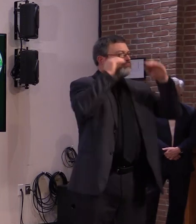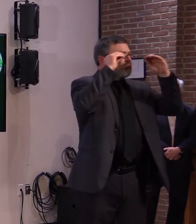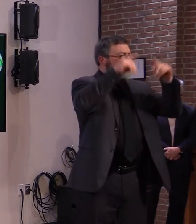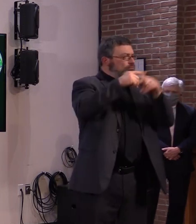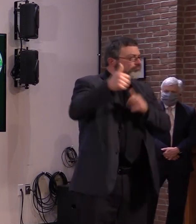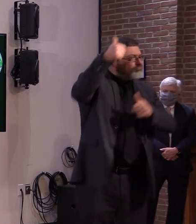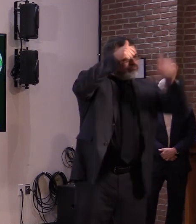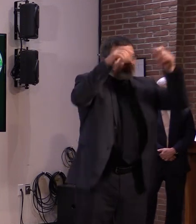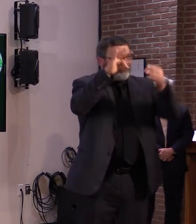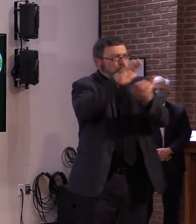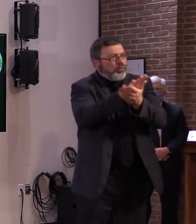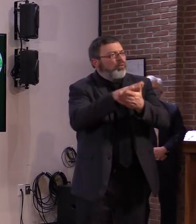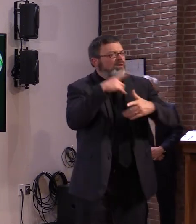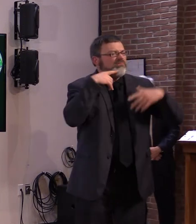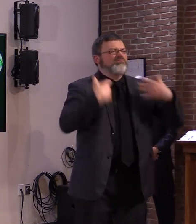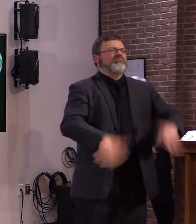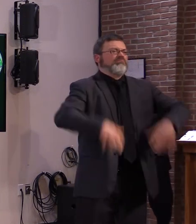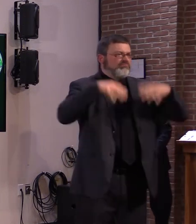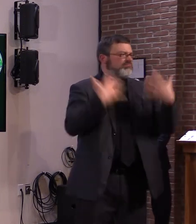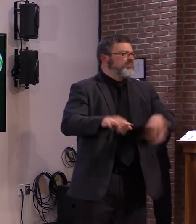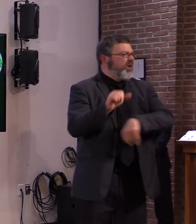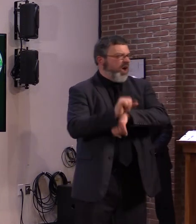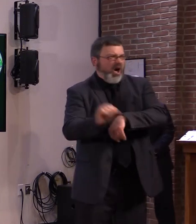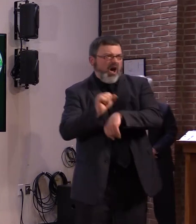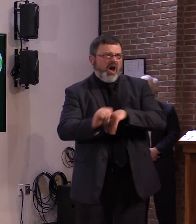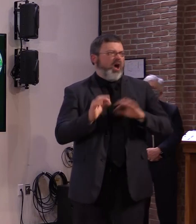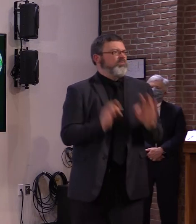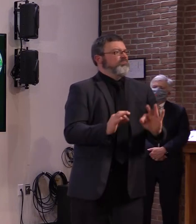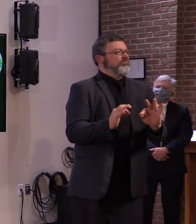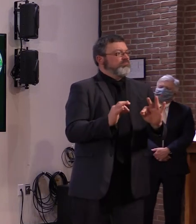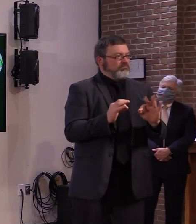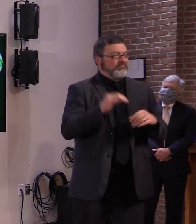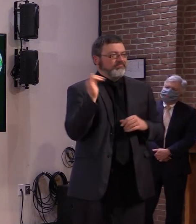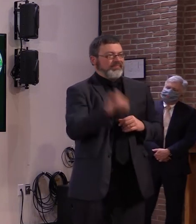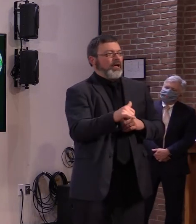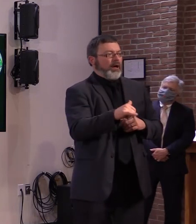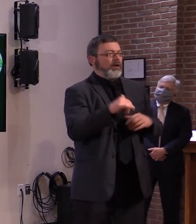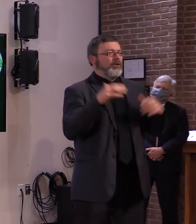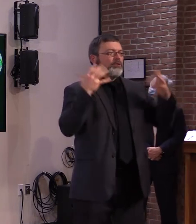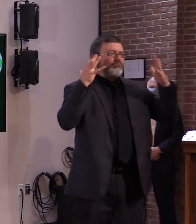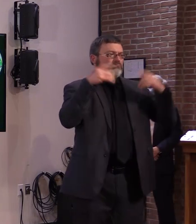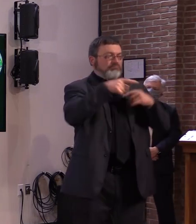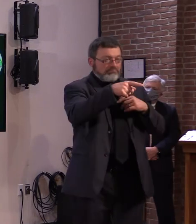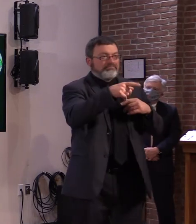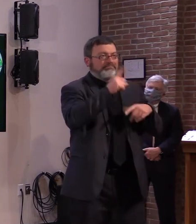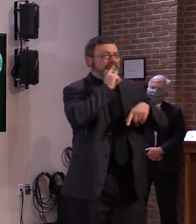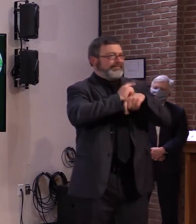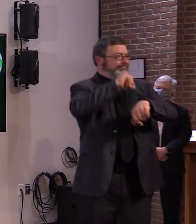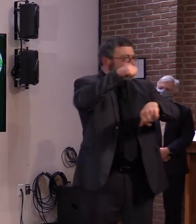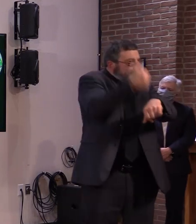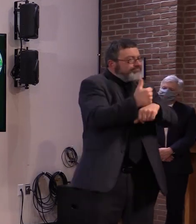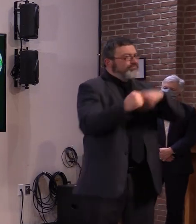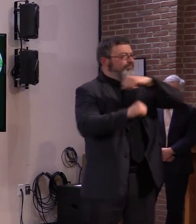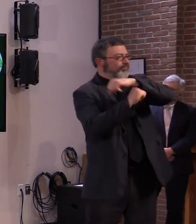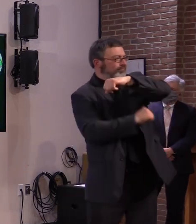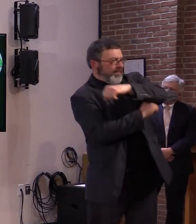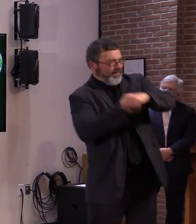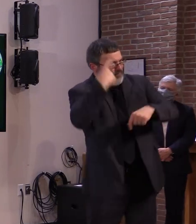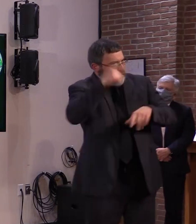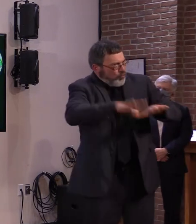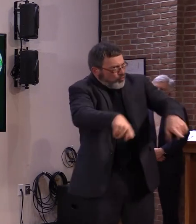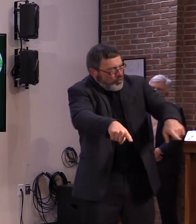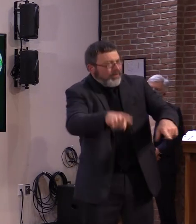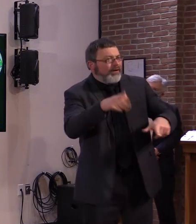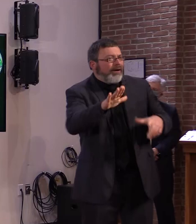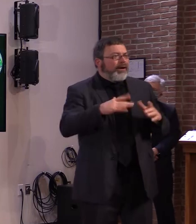that their in-person days at school provide structure and routine and the opportunity to interact with their peers and